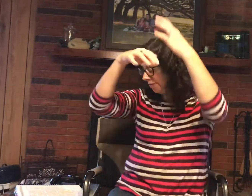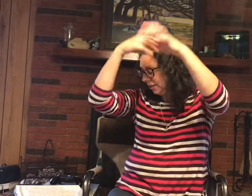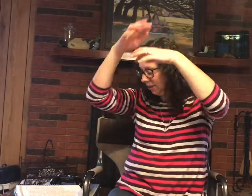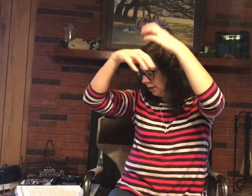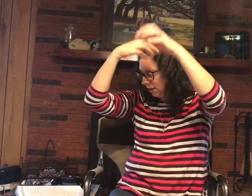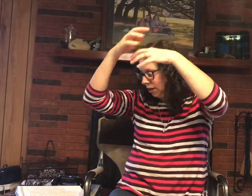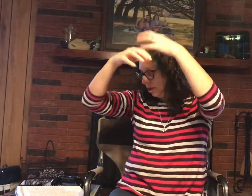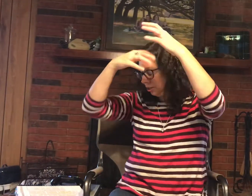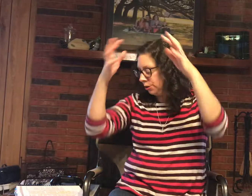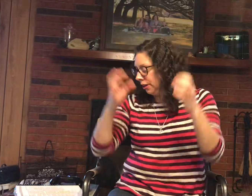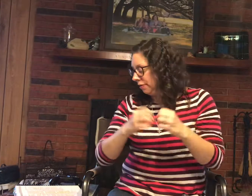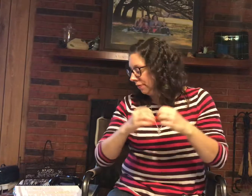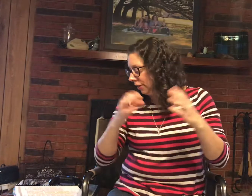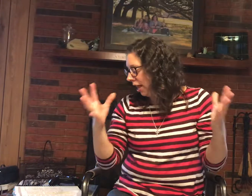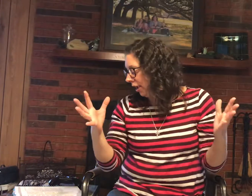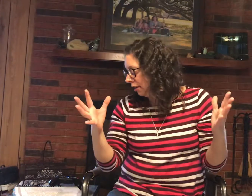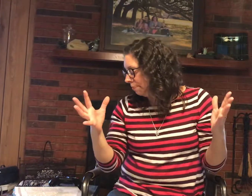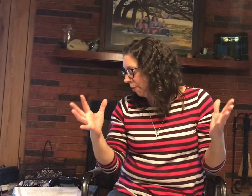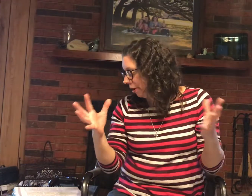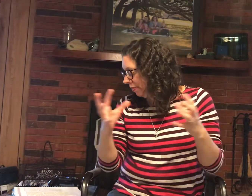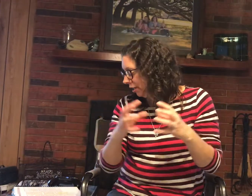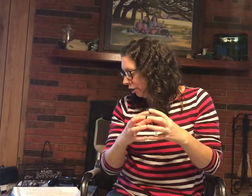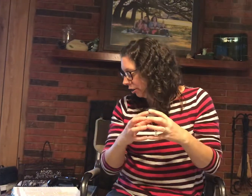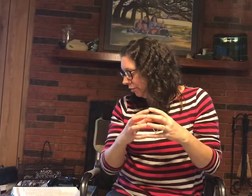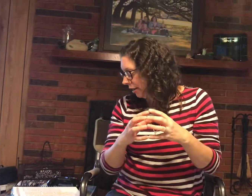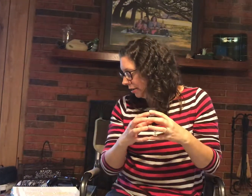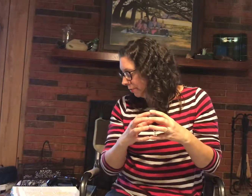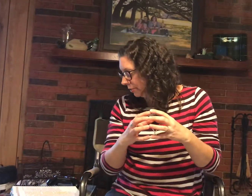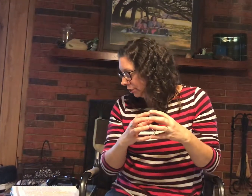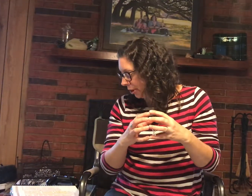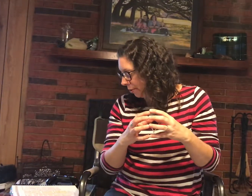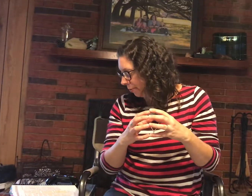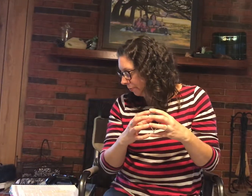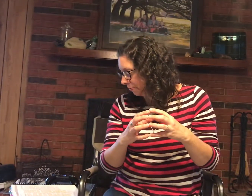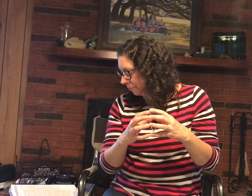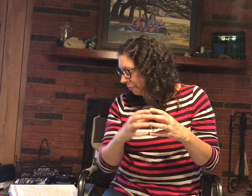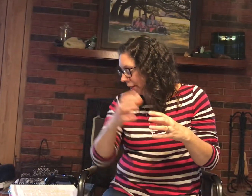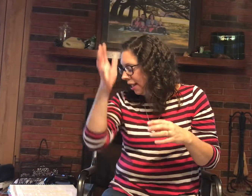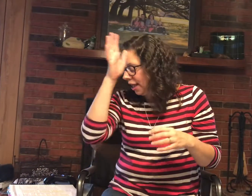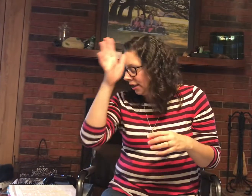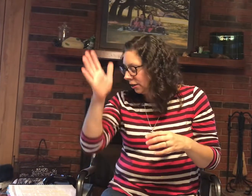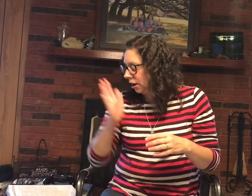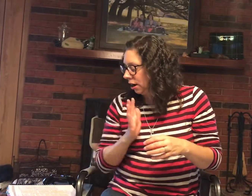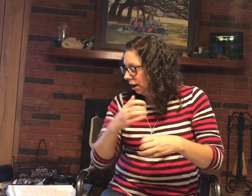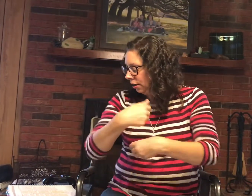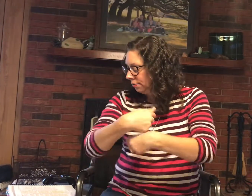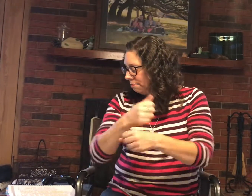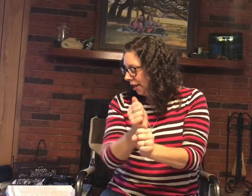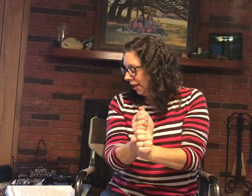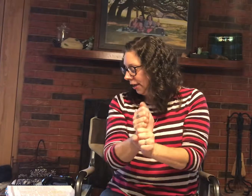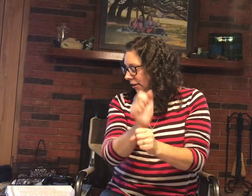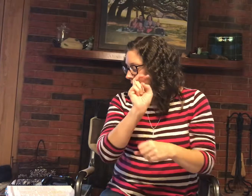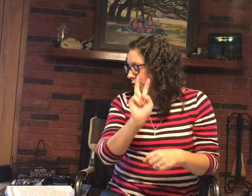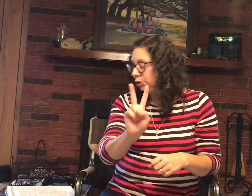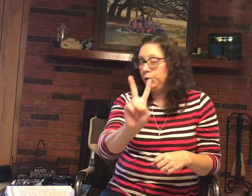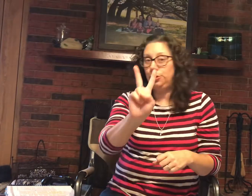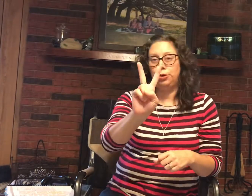heaven to give light upon the earth, and it was so. And God made 2